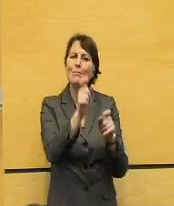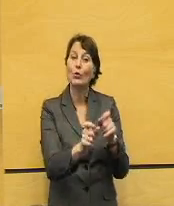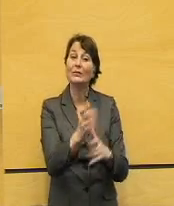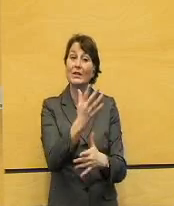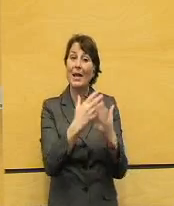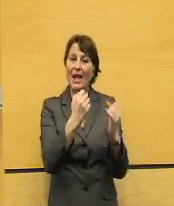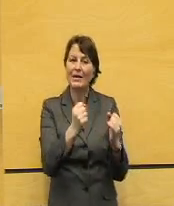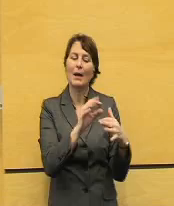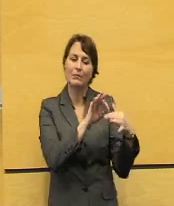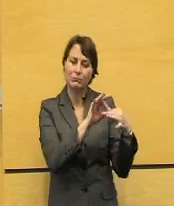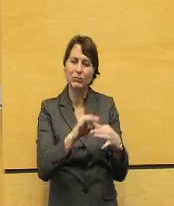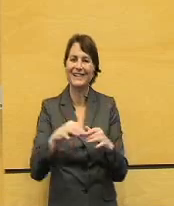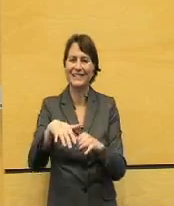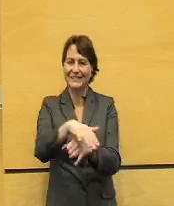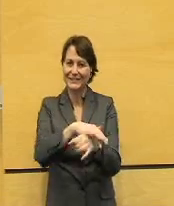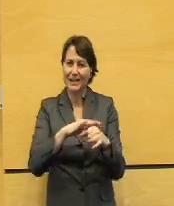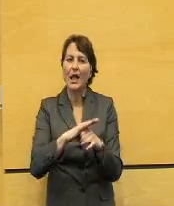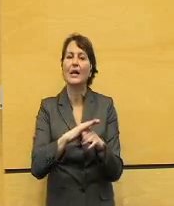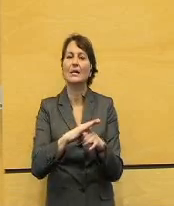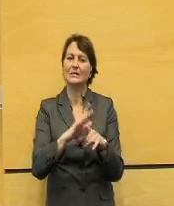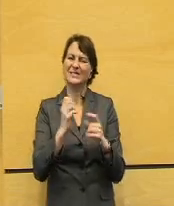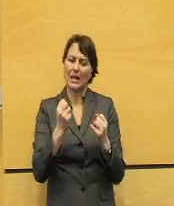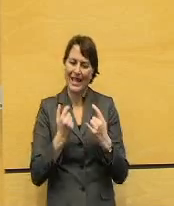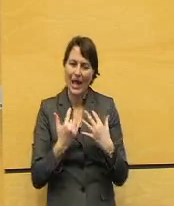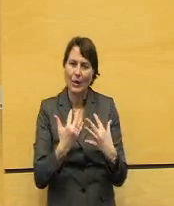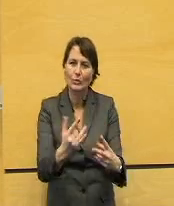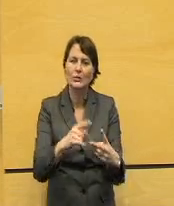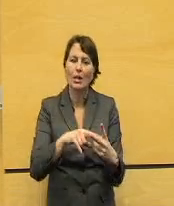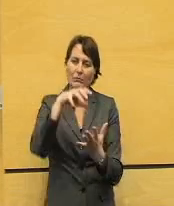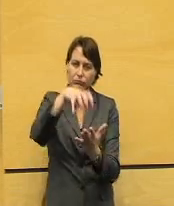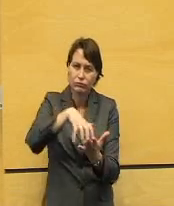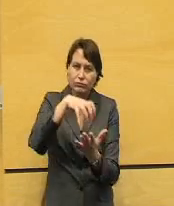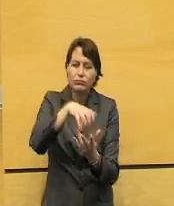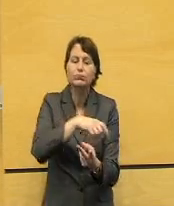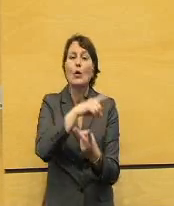sales, craftsman, and service industry.